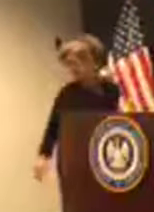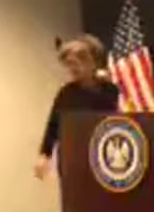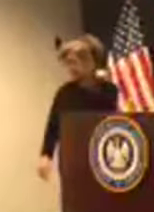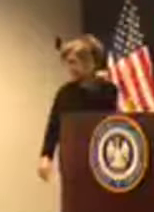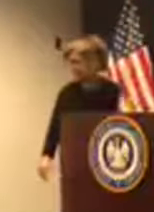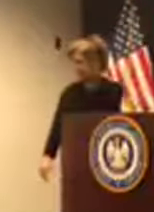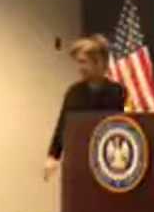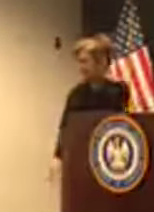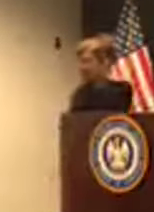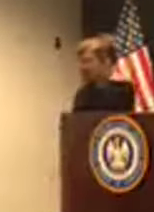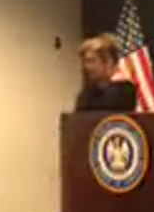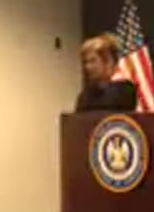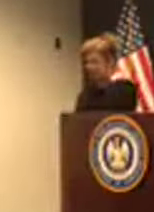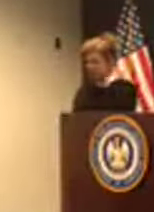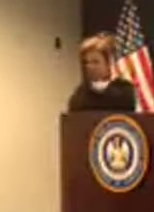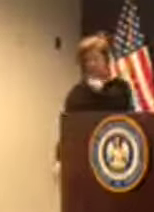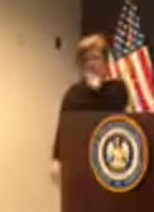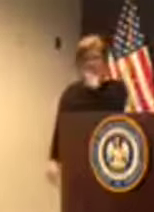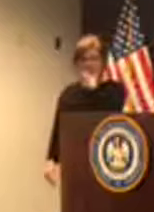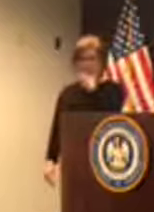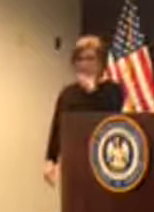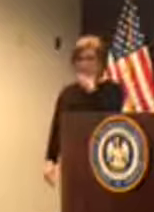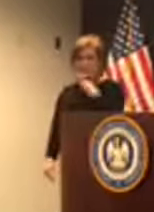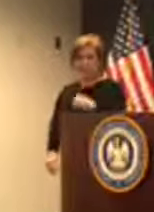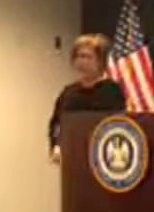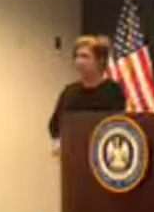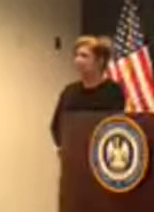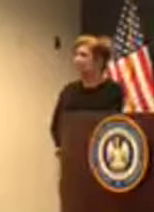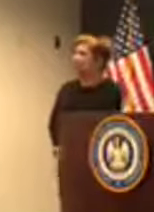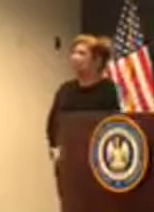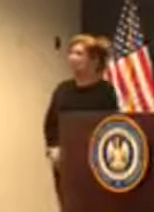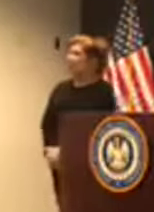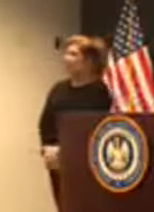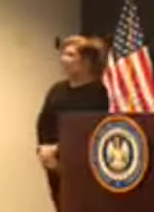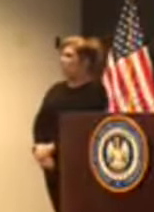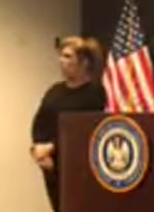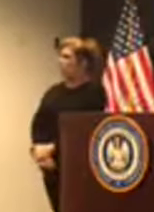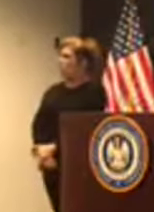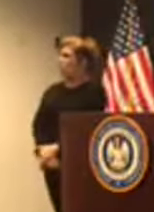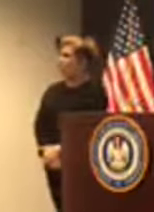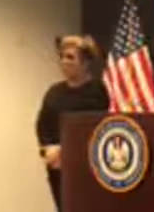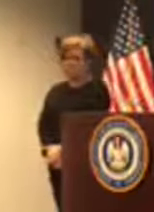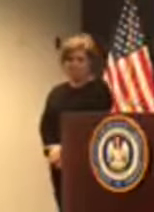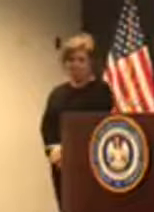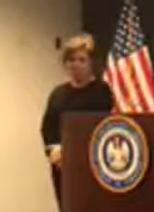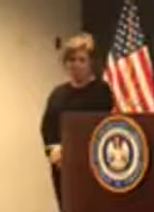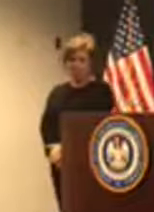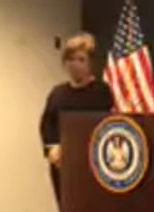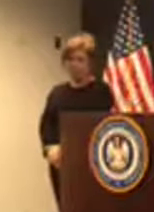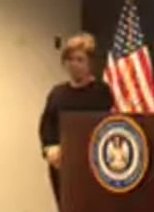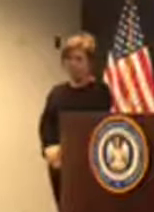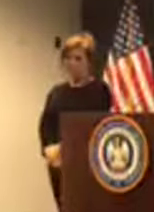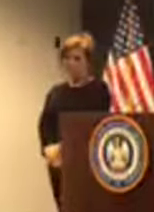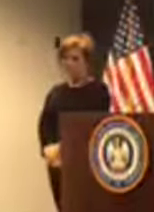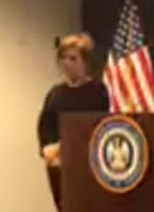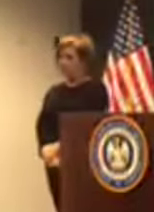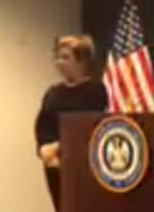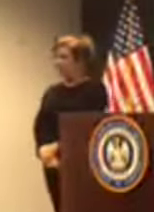I'm sure your uncle gives you a good, much better. Change my mind. What? Then I don't get arrested against this thing.